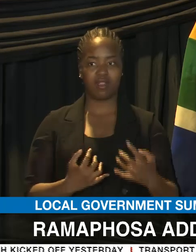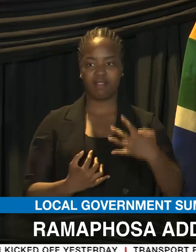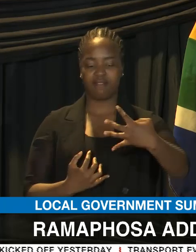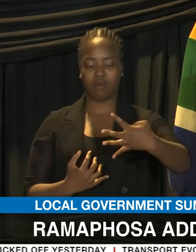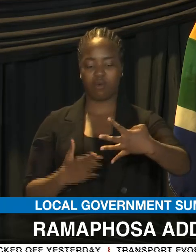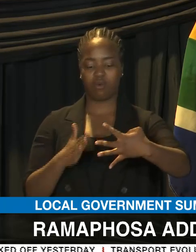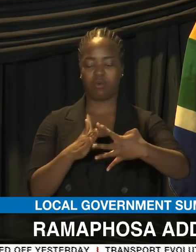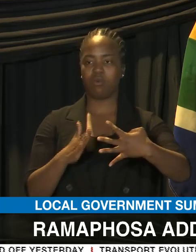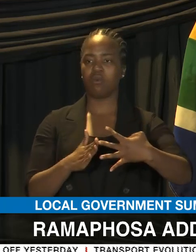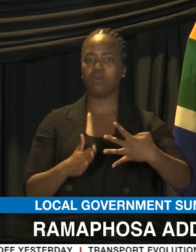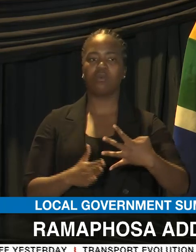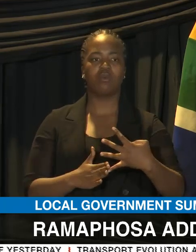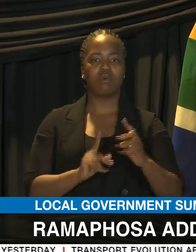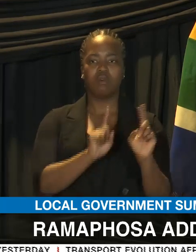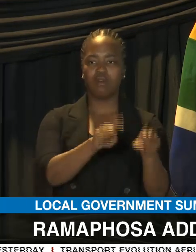already addressing.